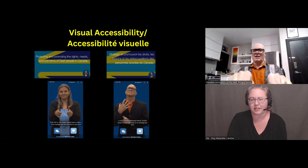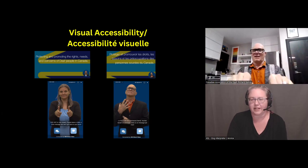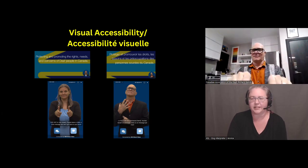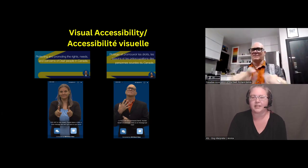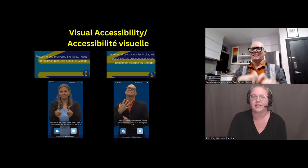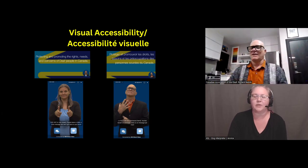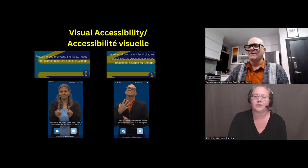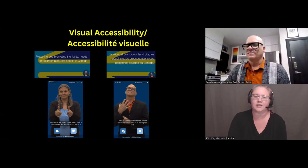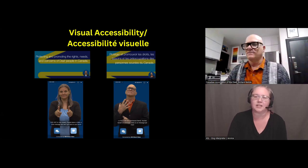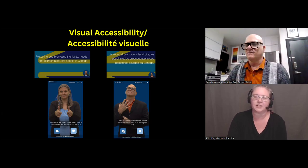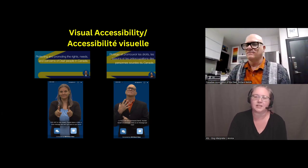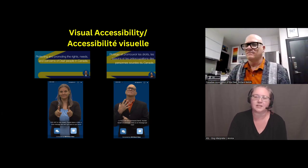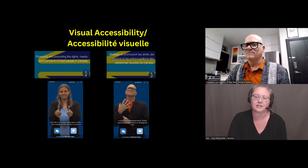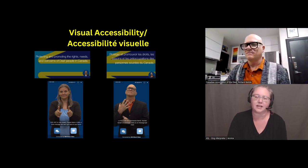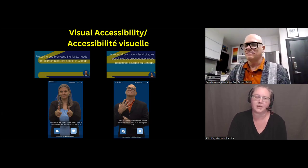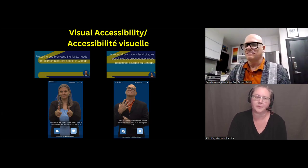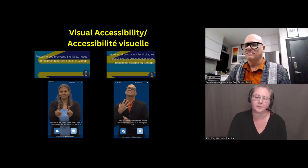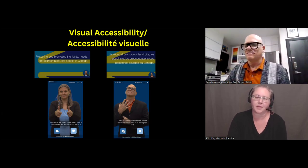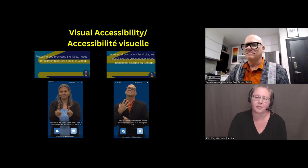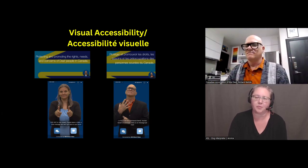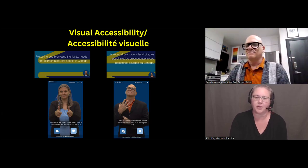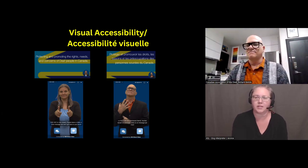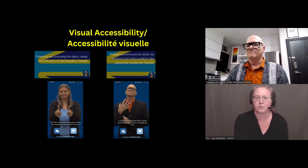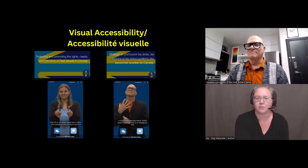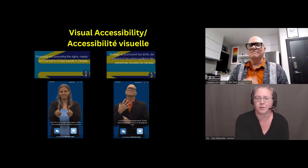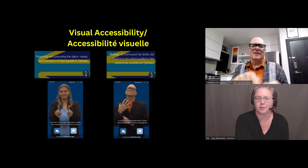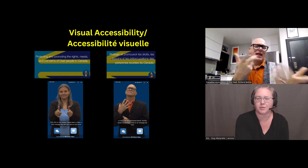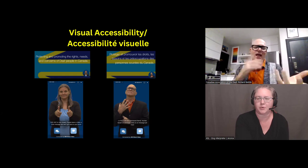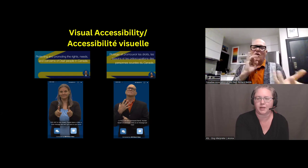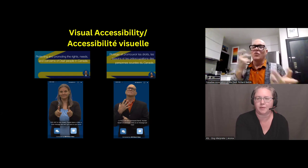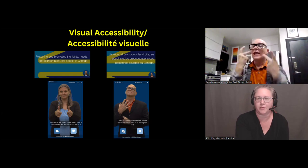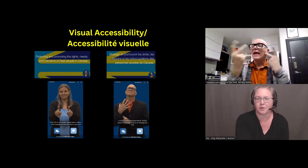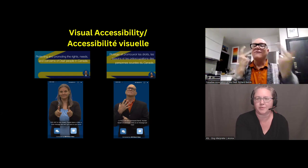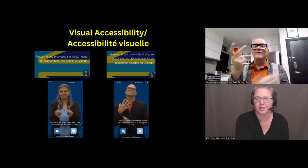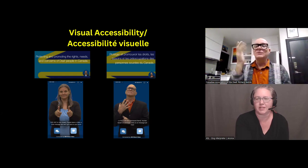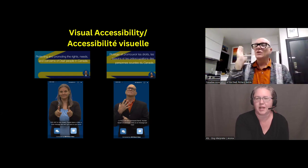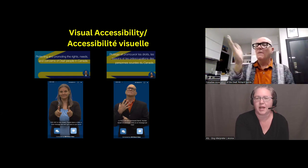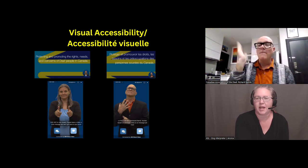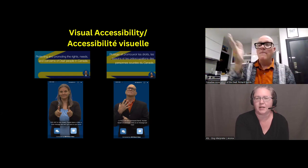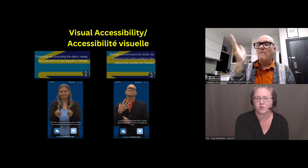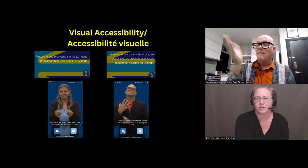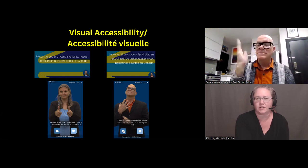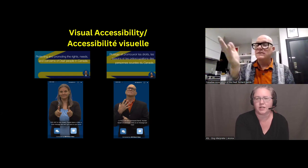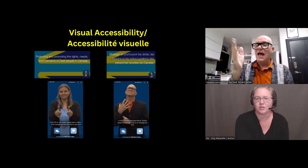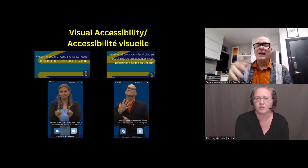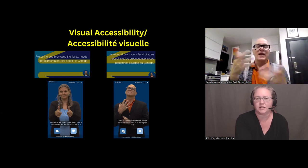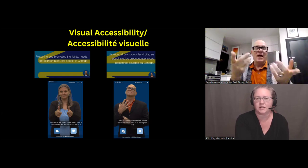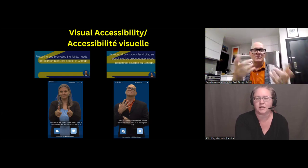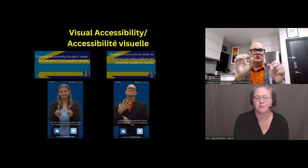that link, when you get this PowerPoint, we'll be able to bring up the website. And of course, then you can see